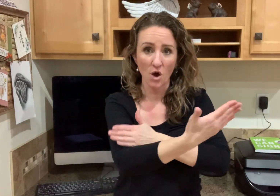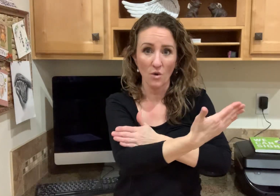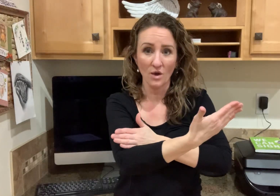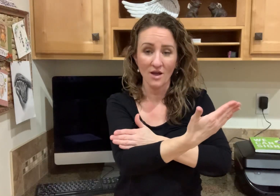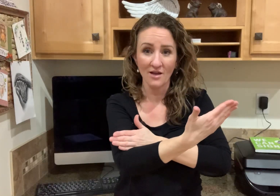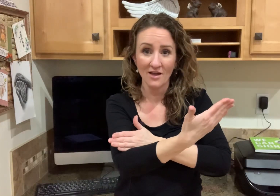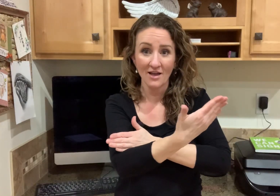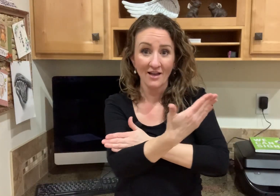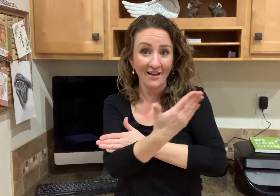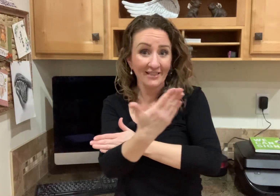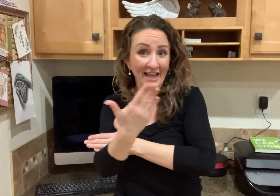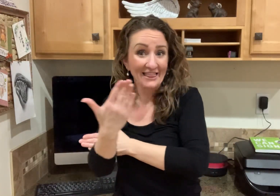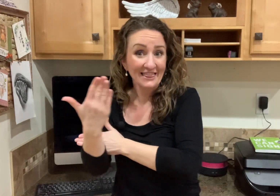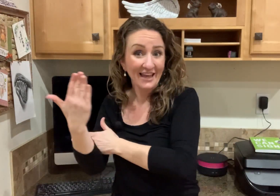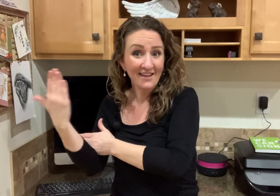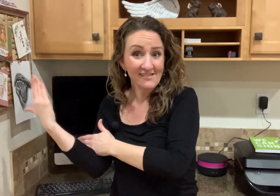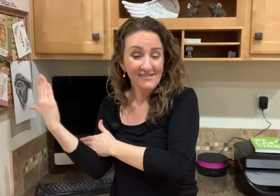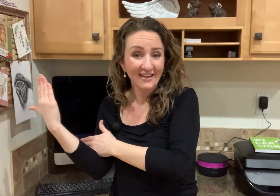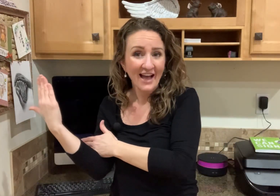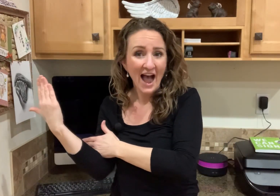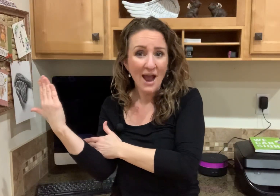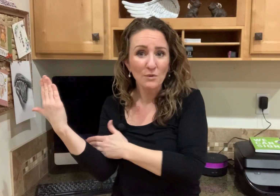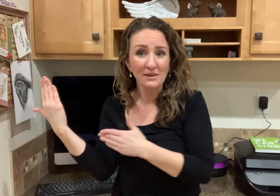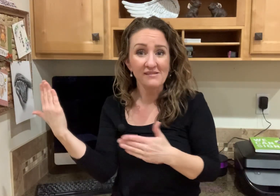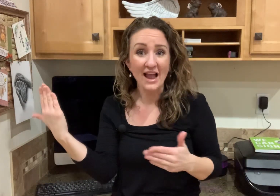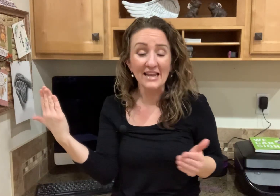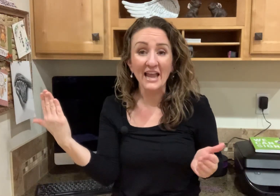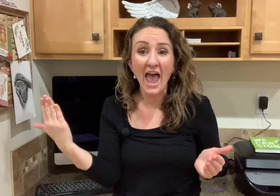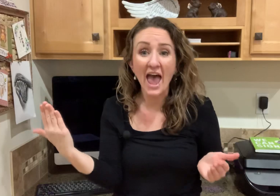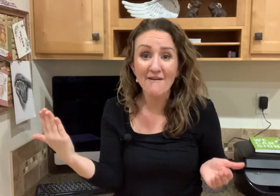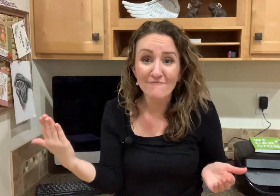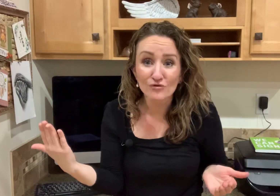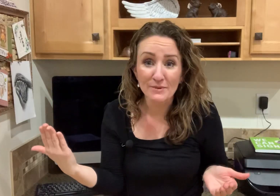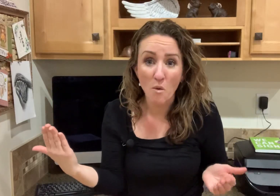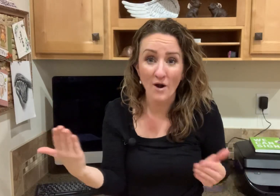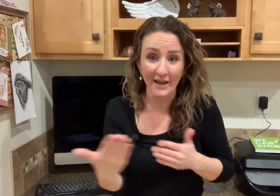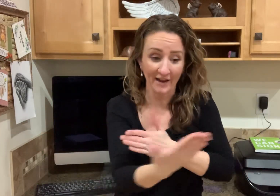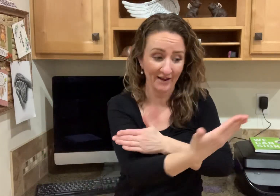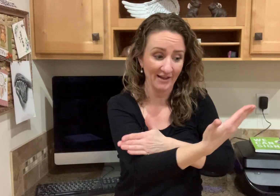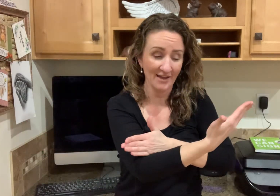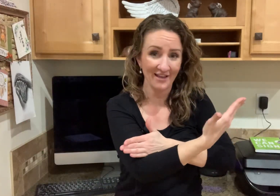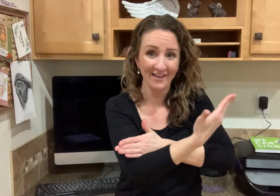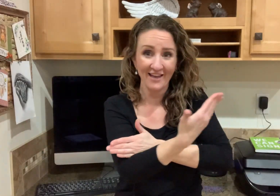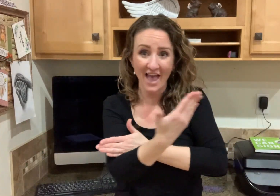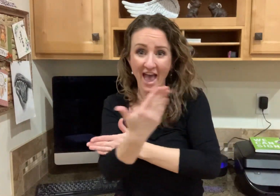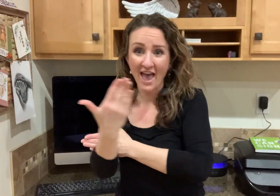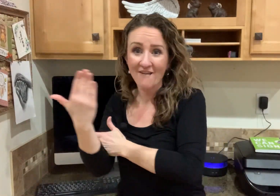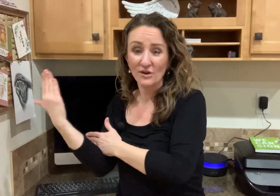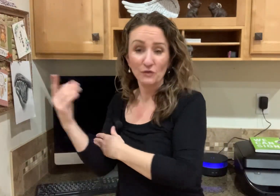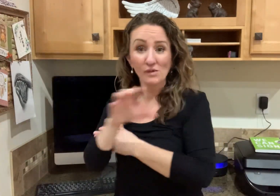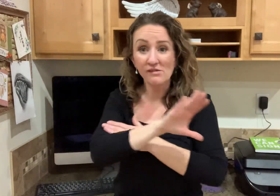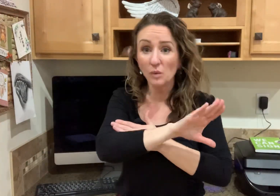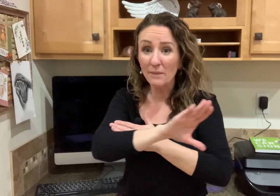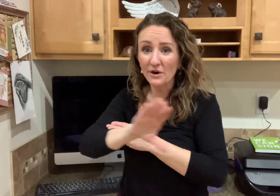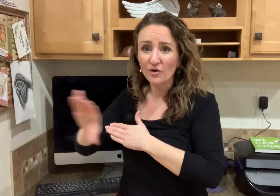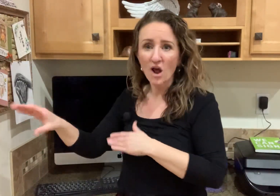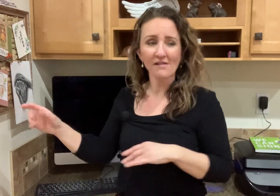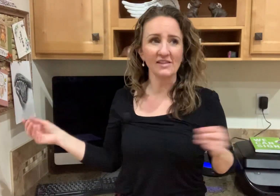go like this, I would be signing every morning. If you sweep it across, think of on